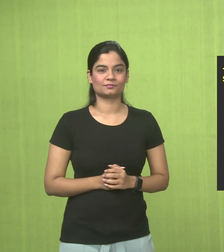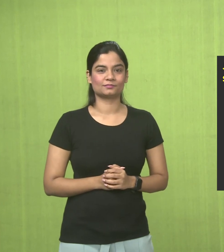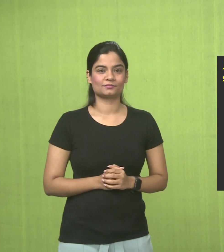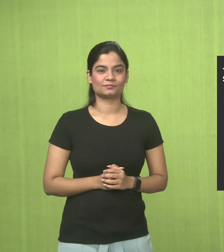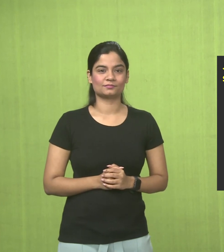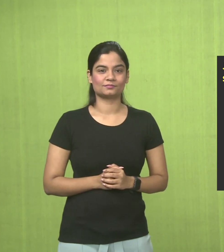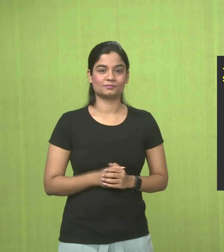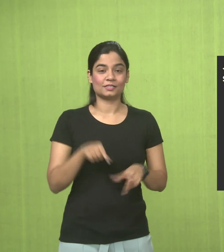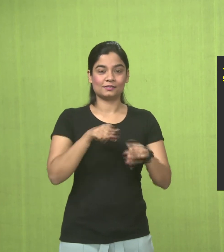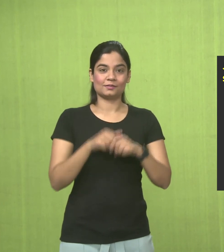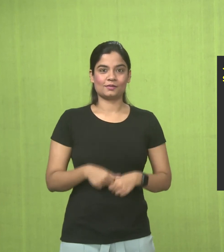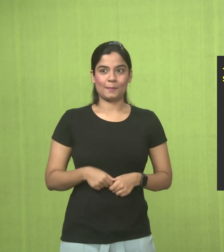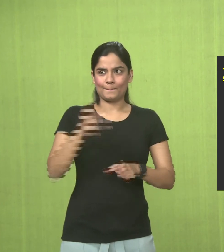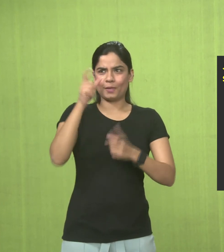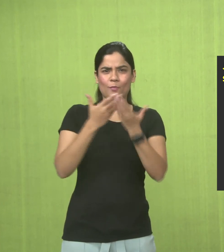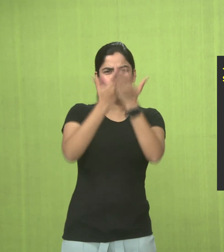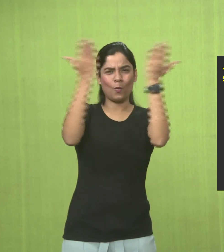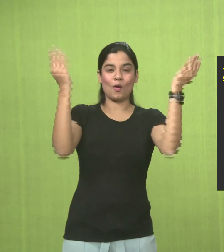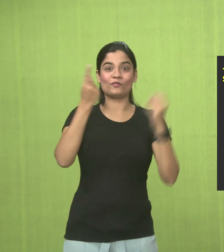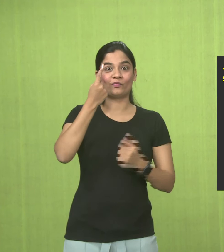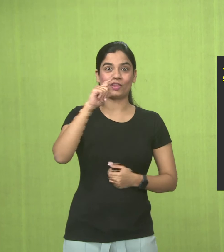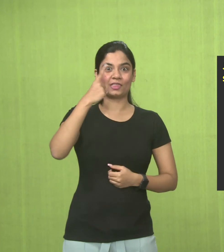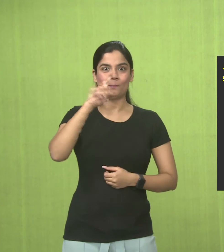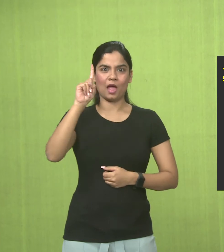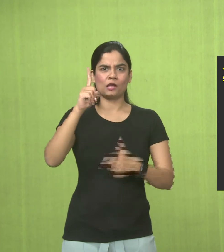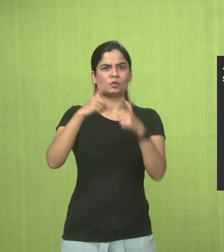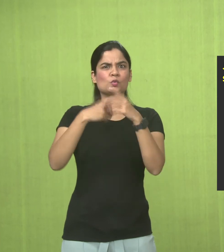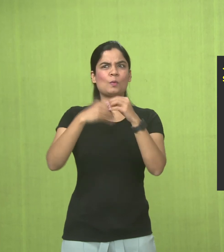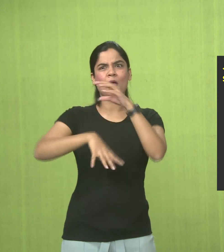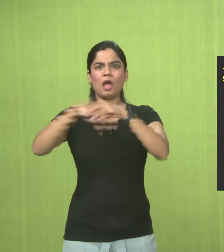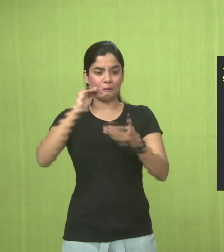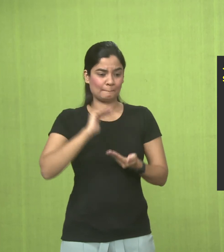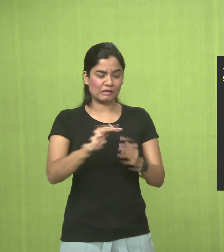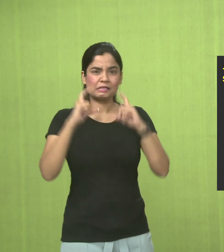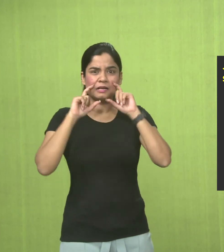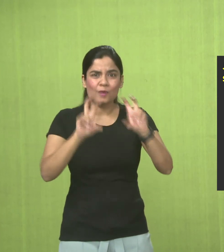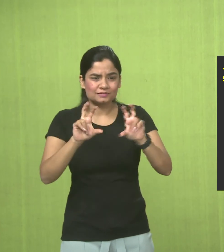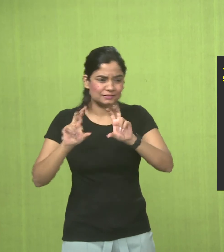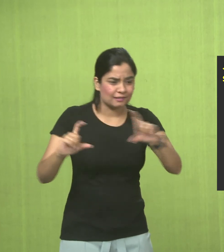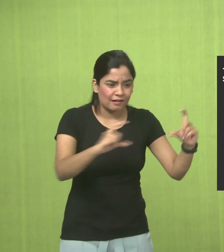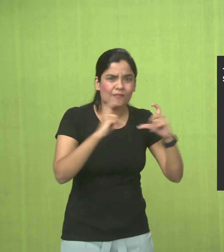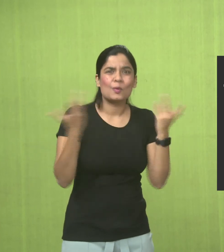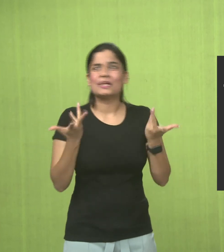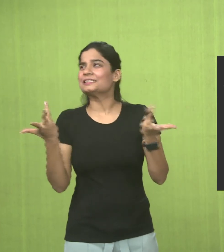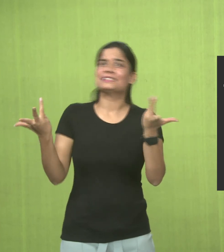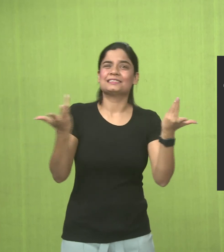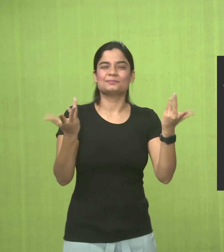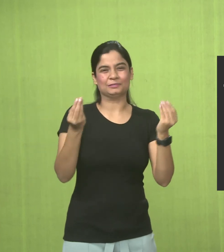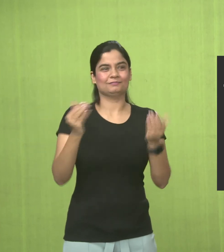job opportunities? Let me tell you. Related to family and human services, there are a lot of people